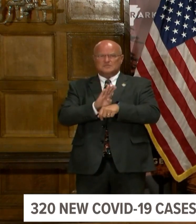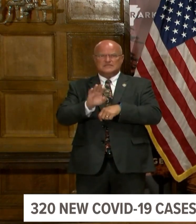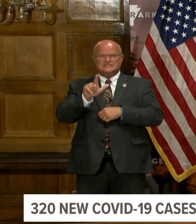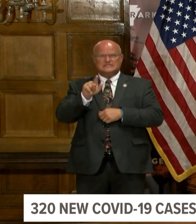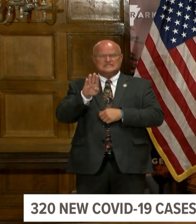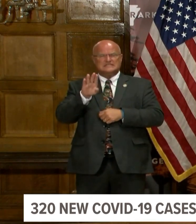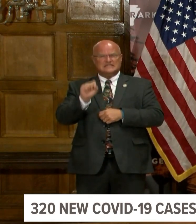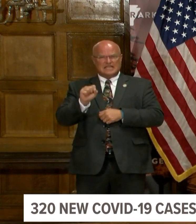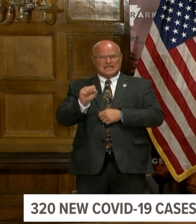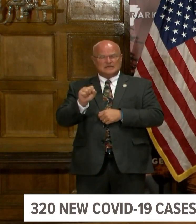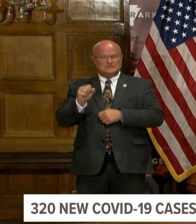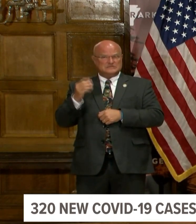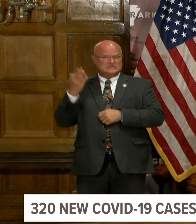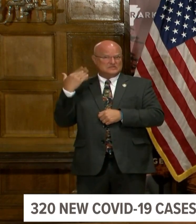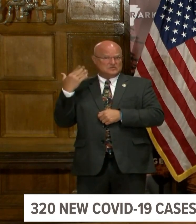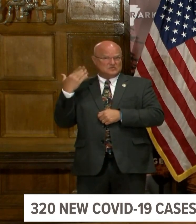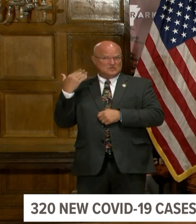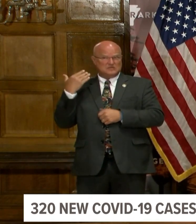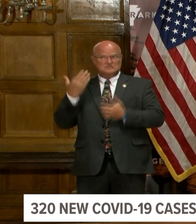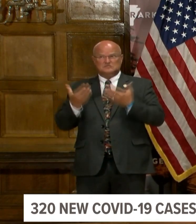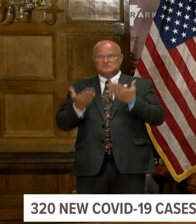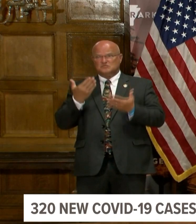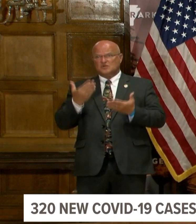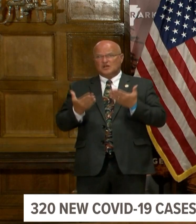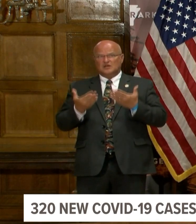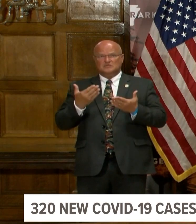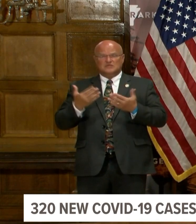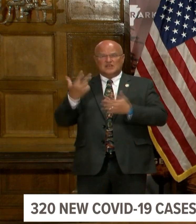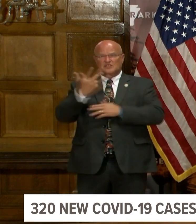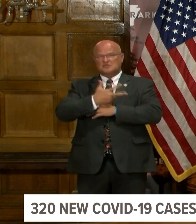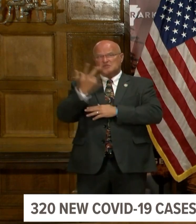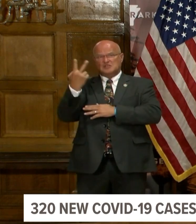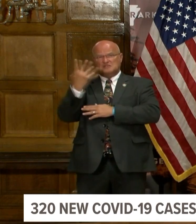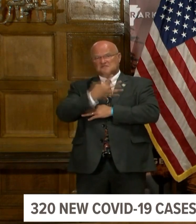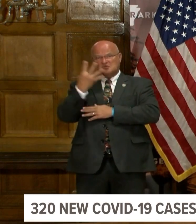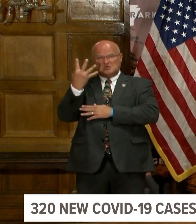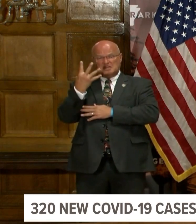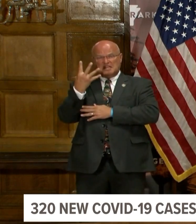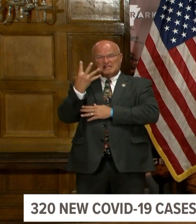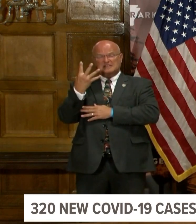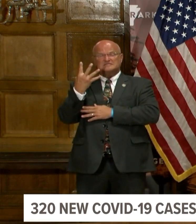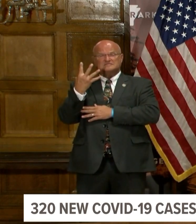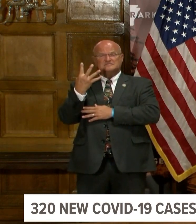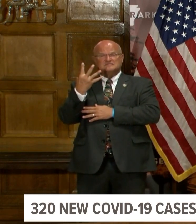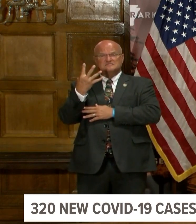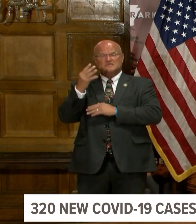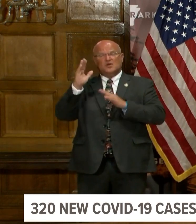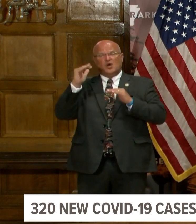labs was probably in the 3 to 4 day range,